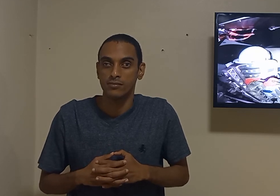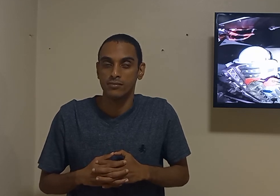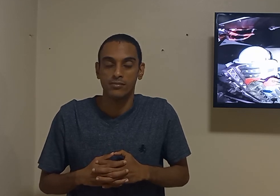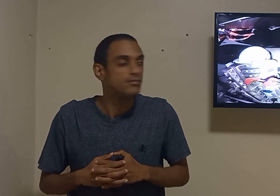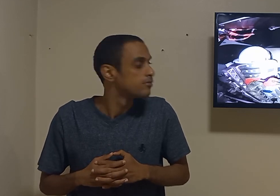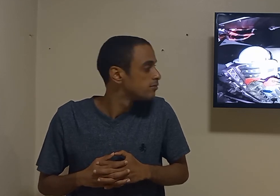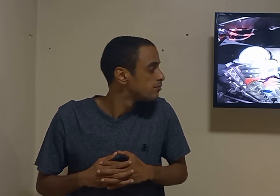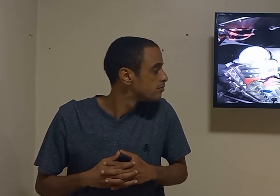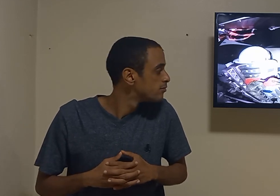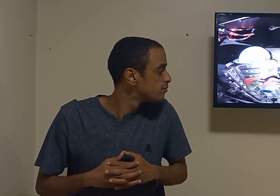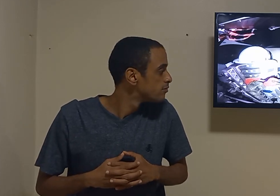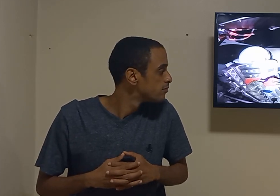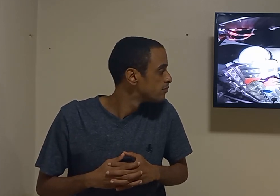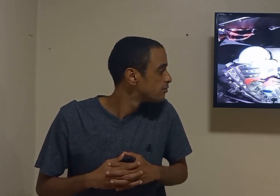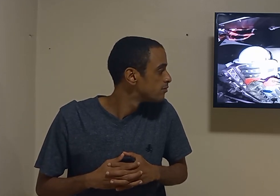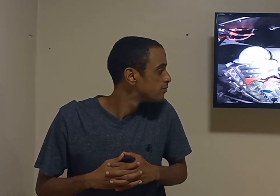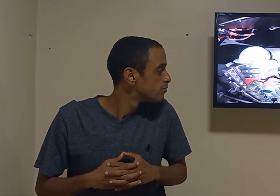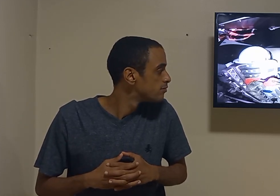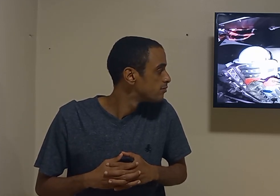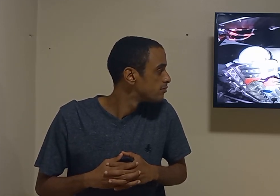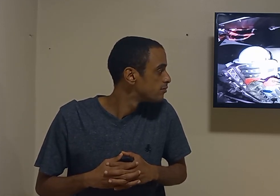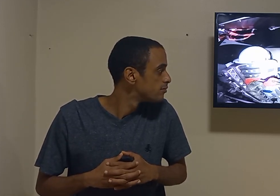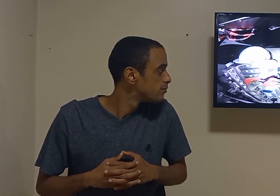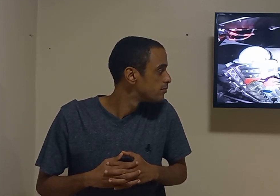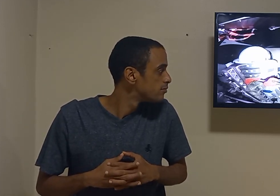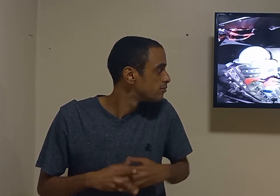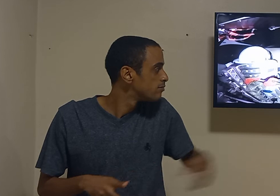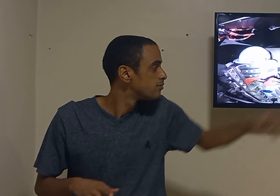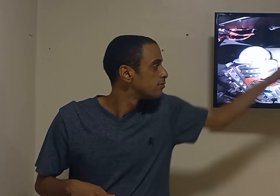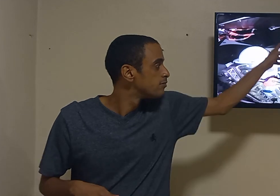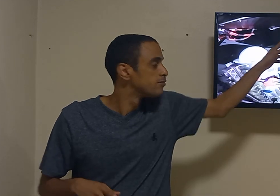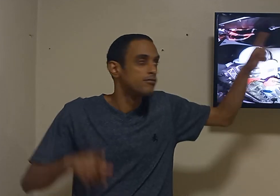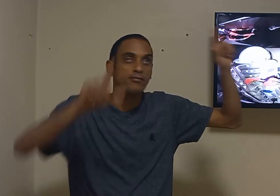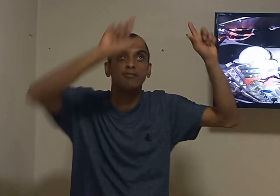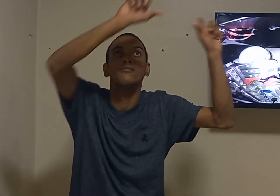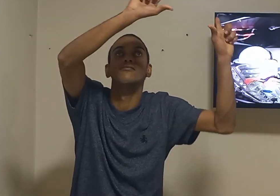from once they make their journey to the moon.